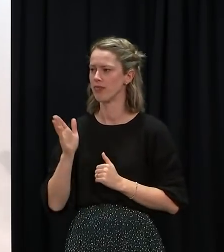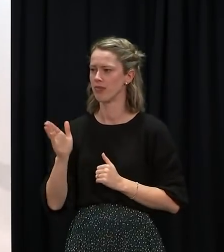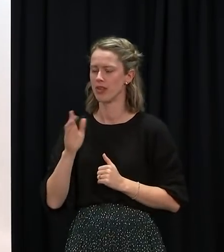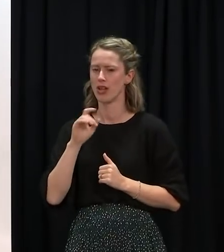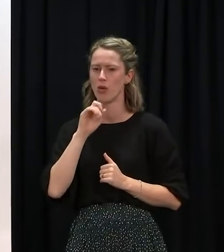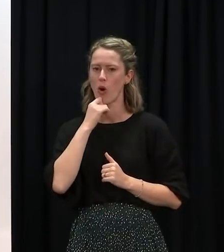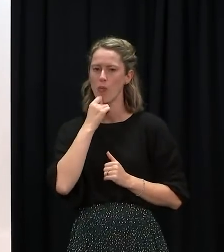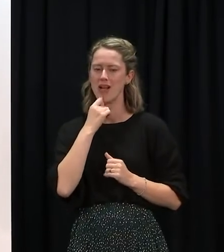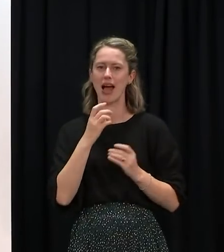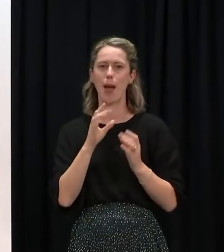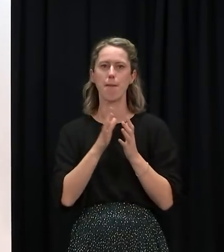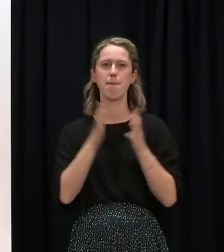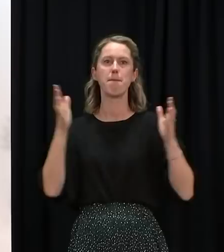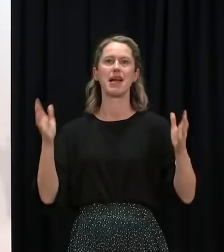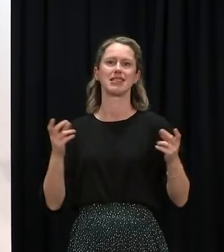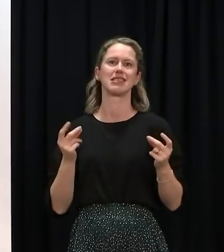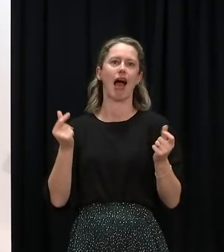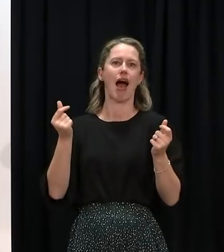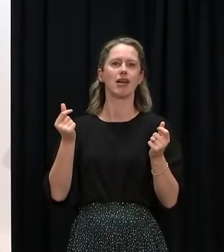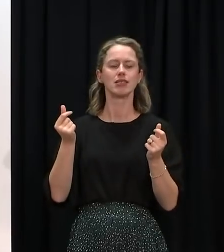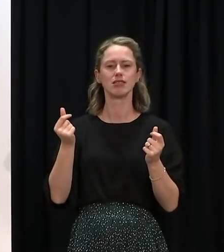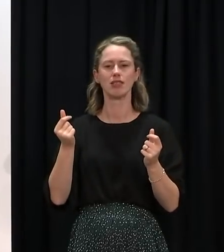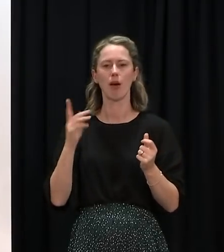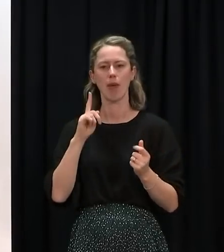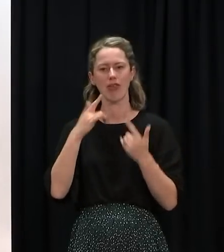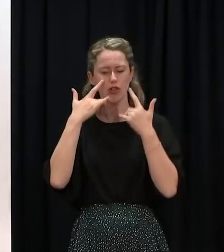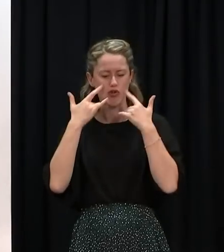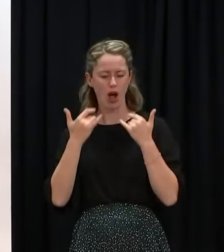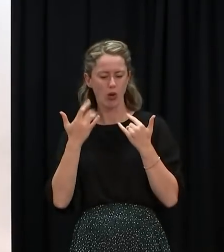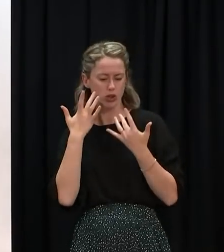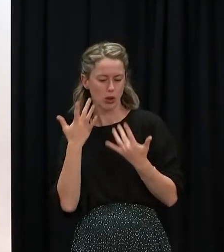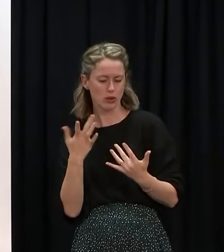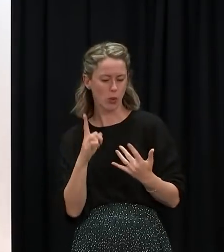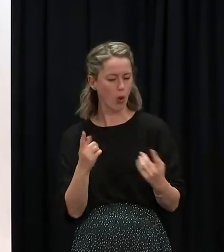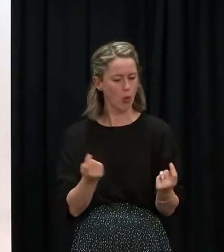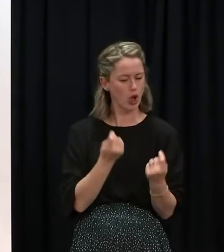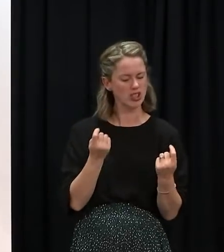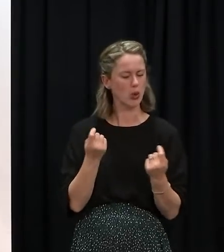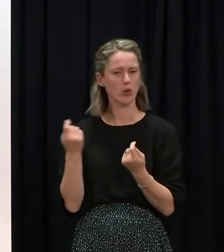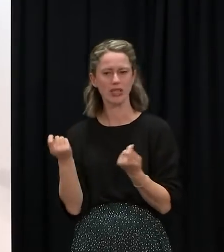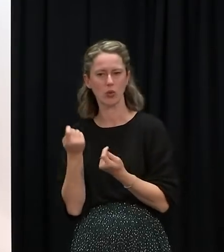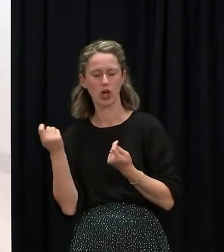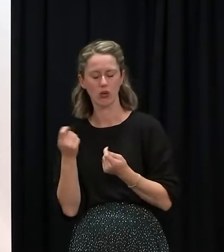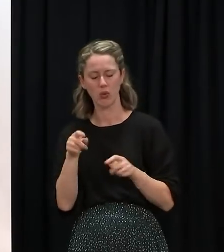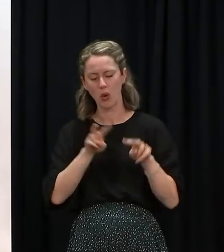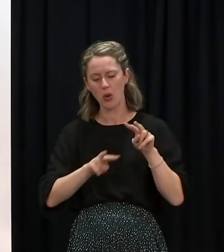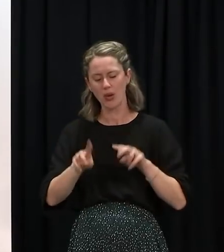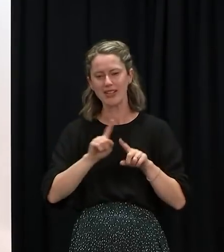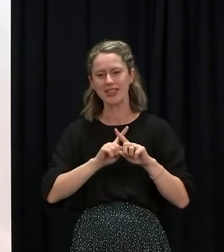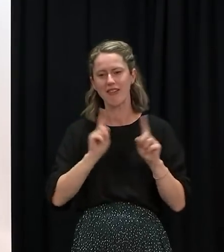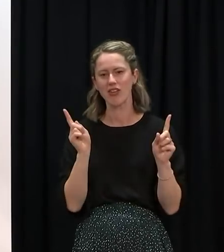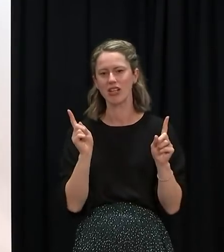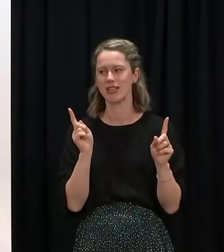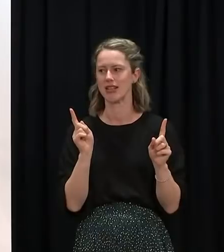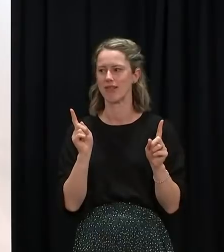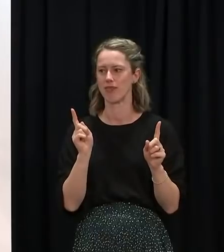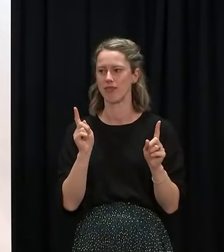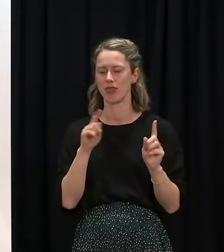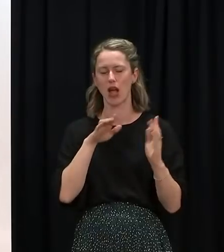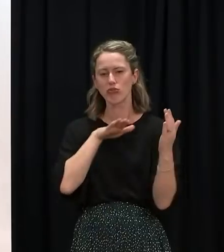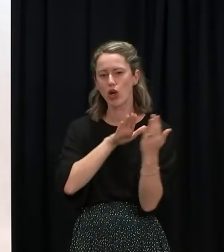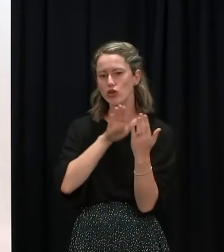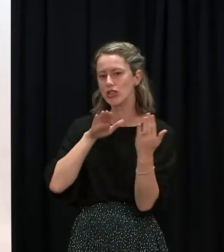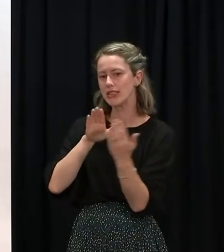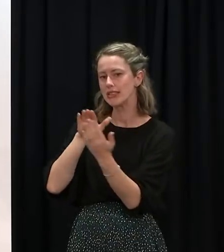be a big bang, but certainly the trial will tell us what works and what doesn't. We'll be able to look at a variety of different